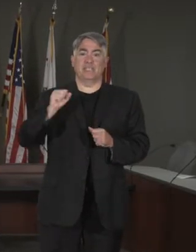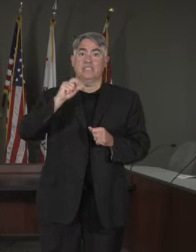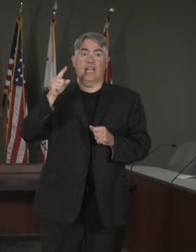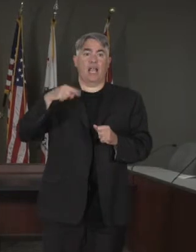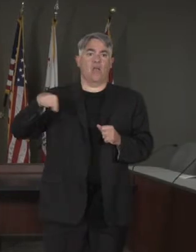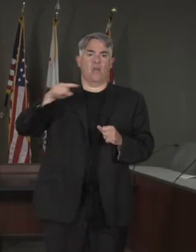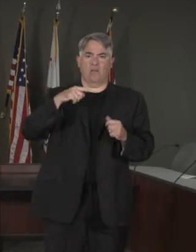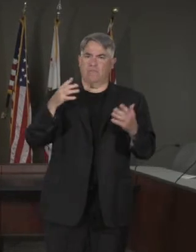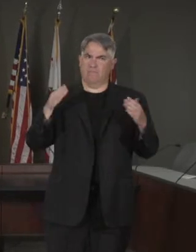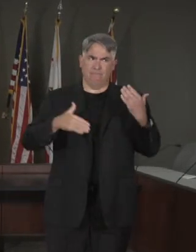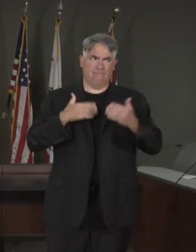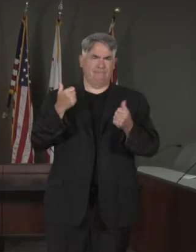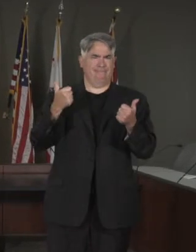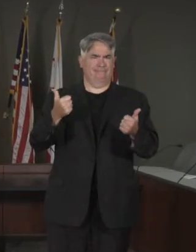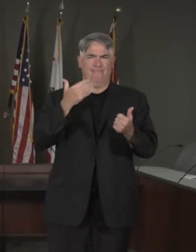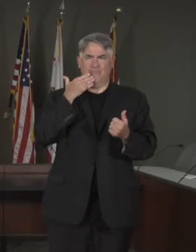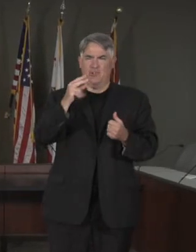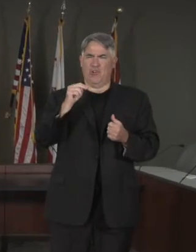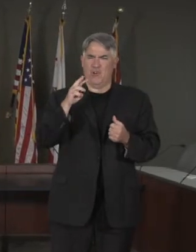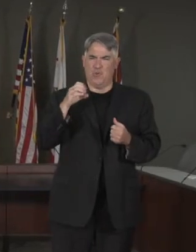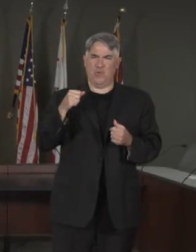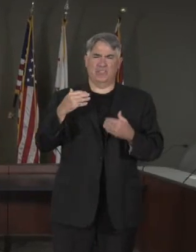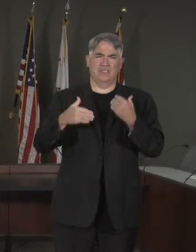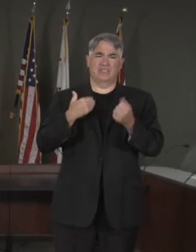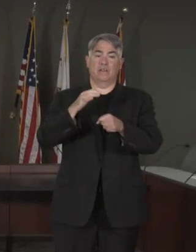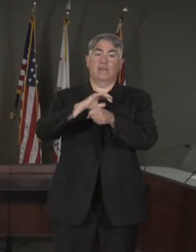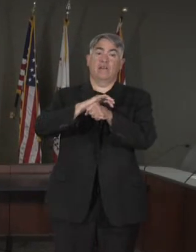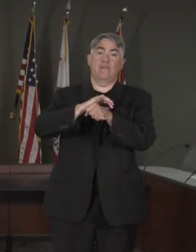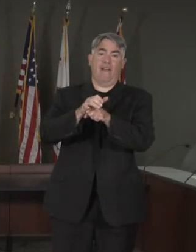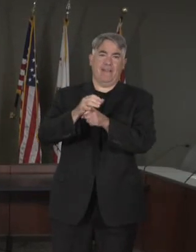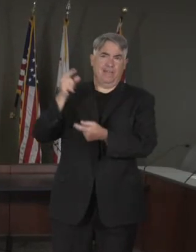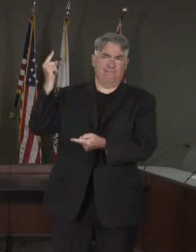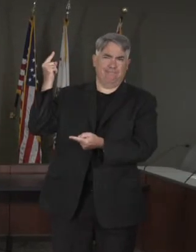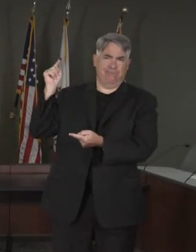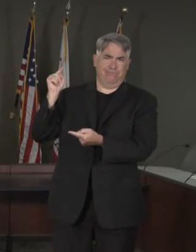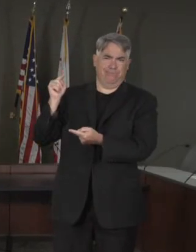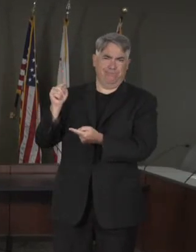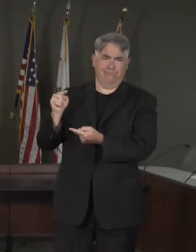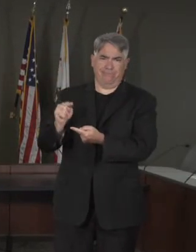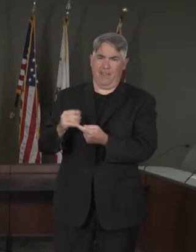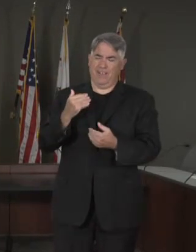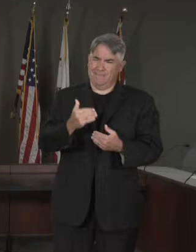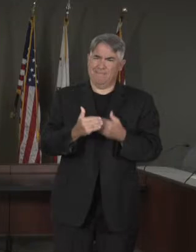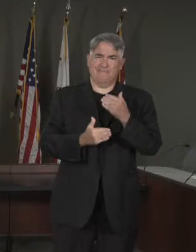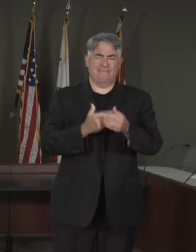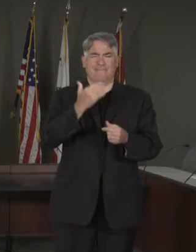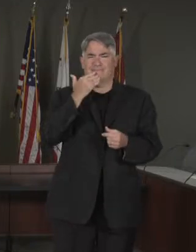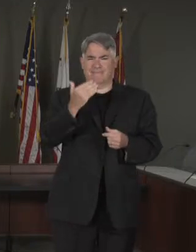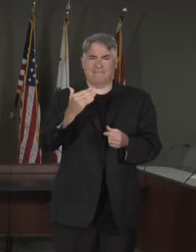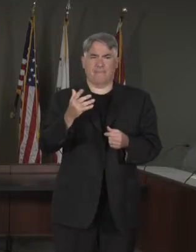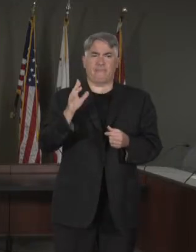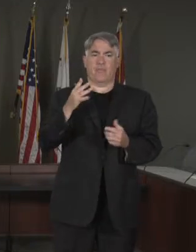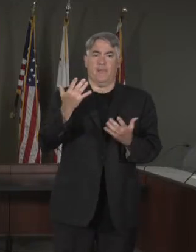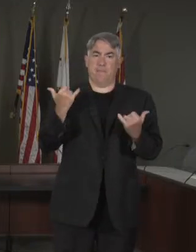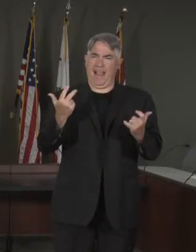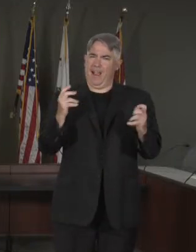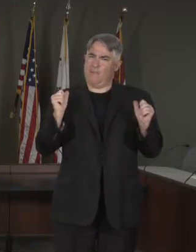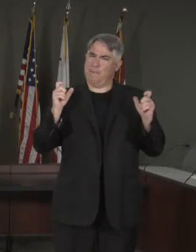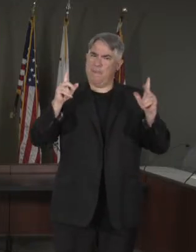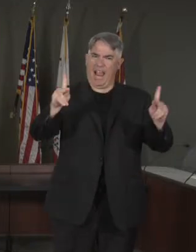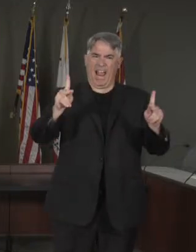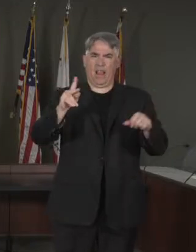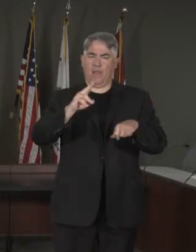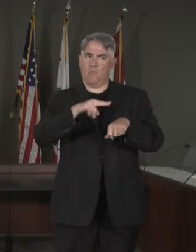our way out of COVID and we return to a very normal way of life, something that after a very long year and a